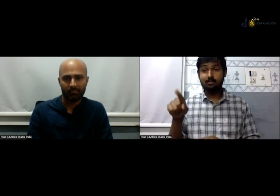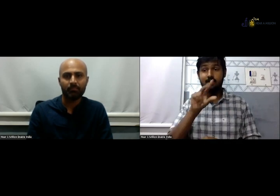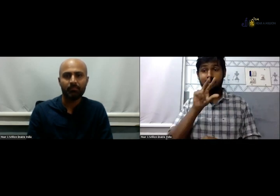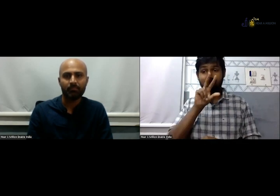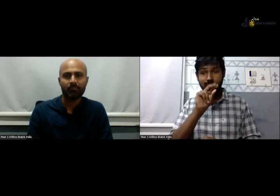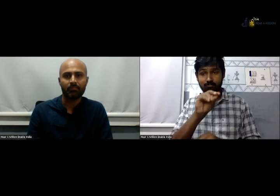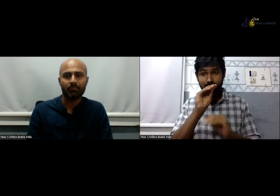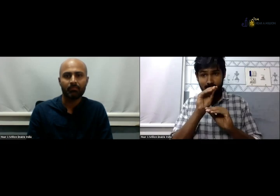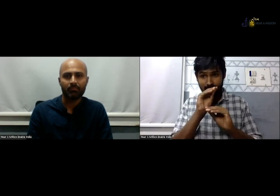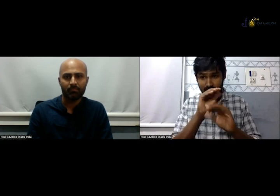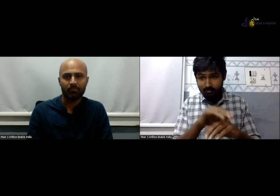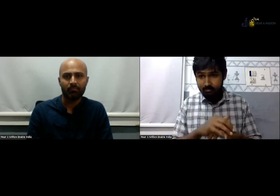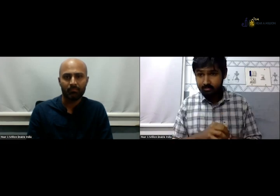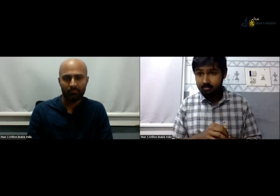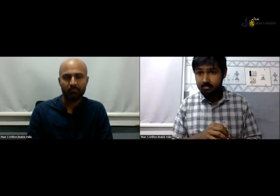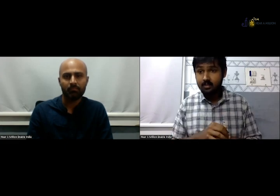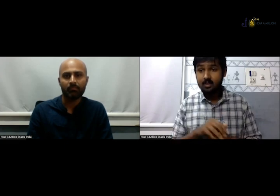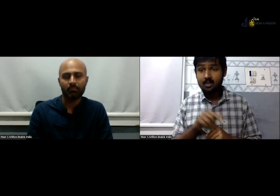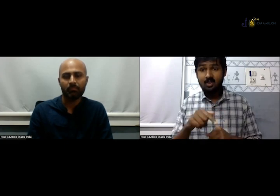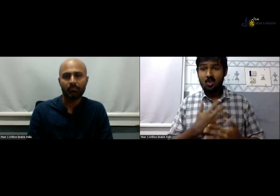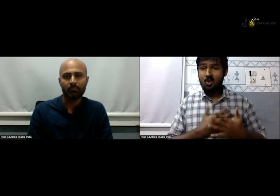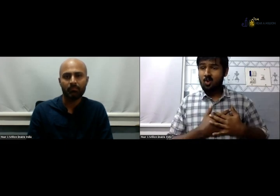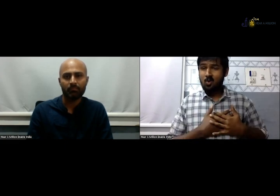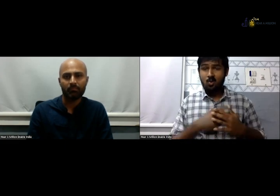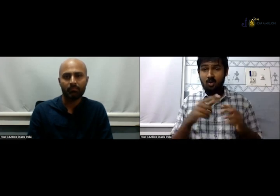They, during that time, they had